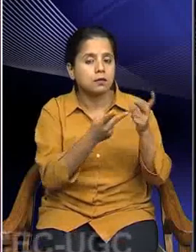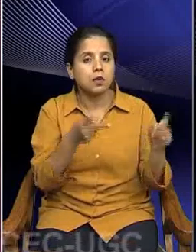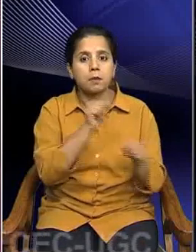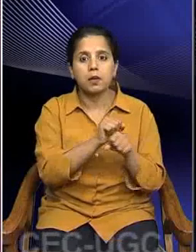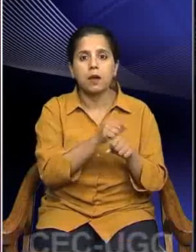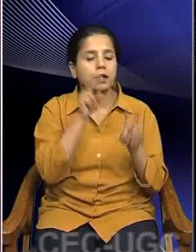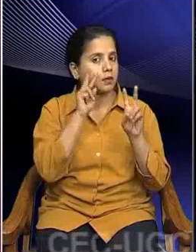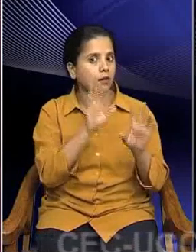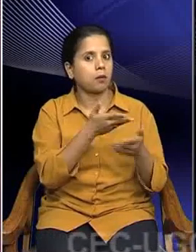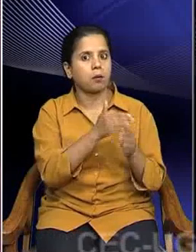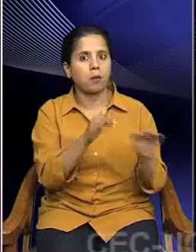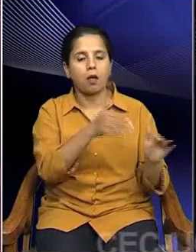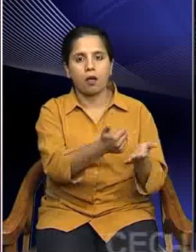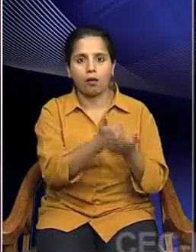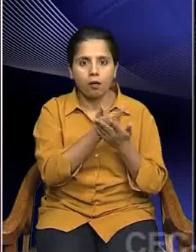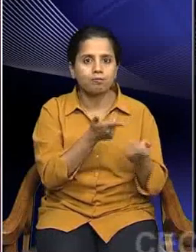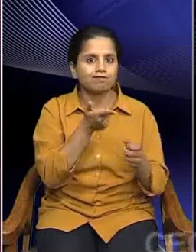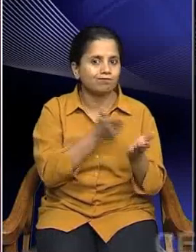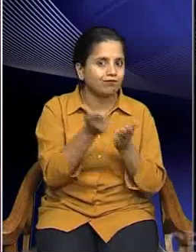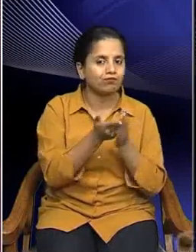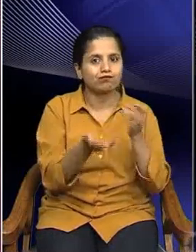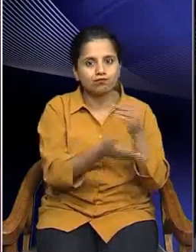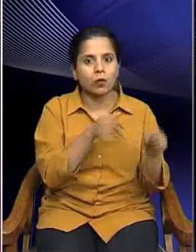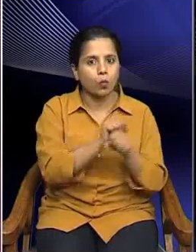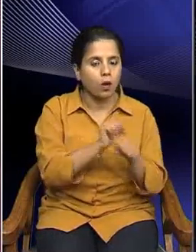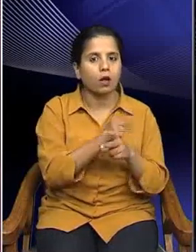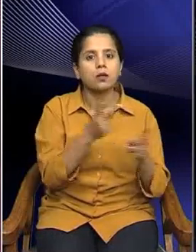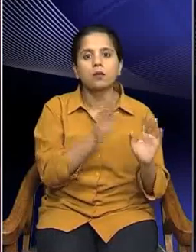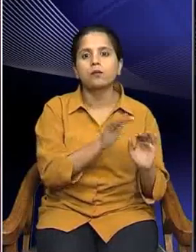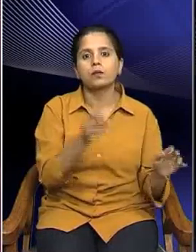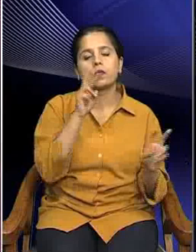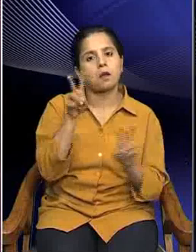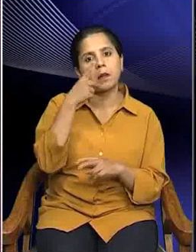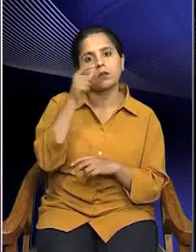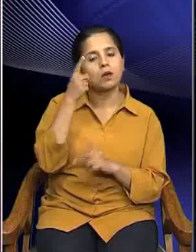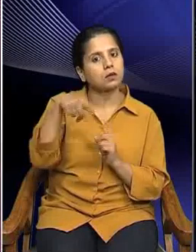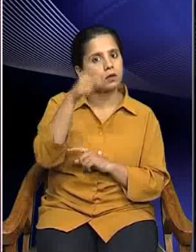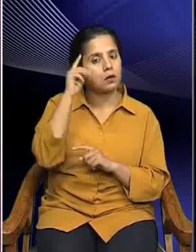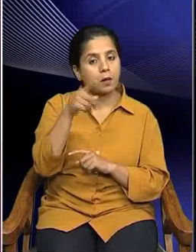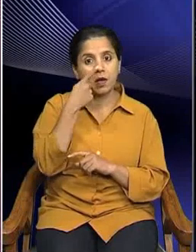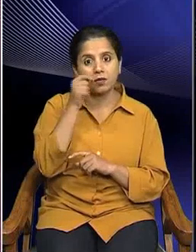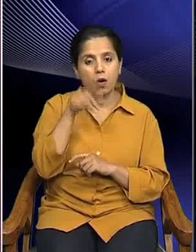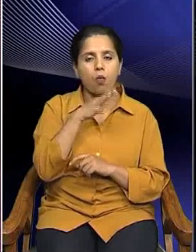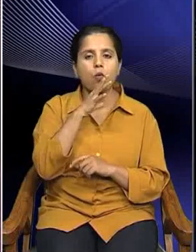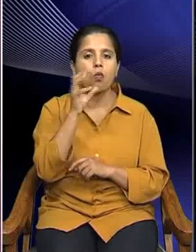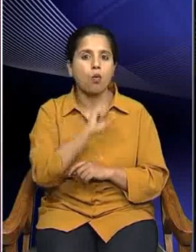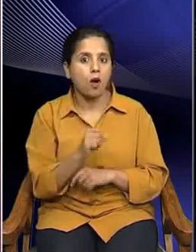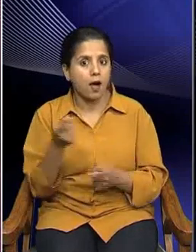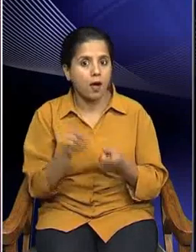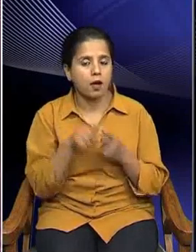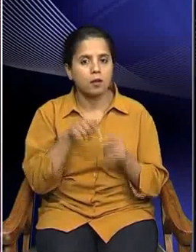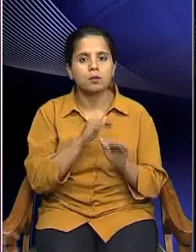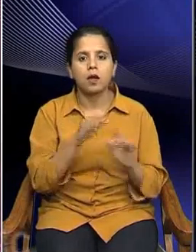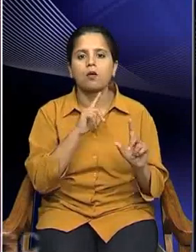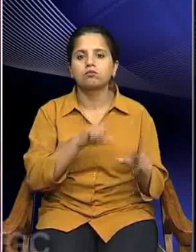seen from the children's side towards the parents. So when the parents become older, the children